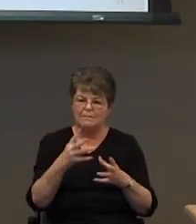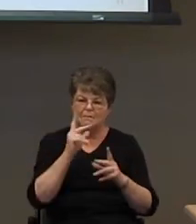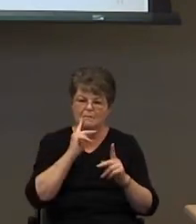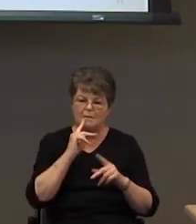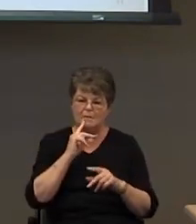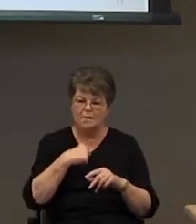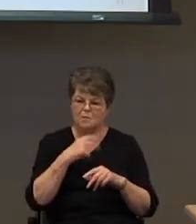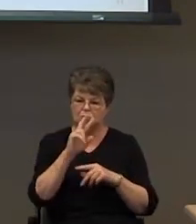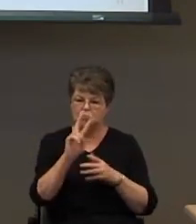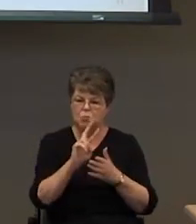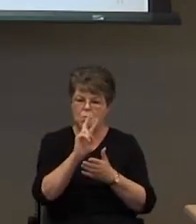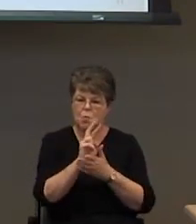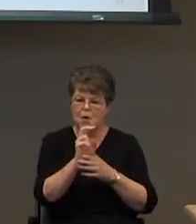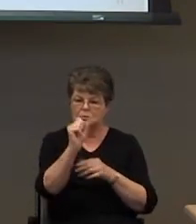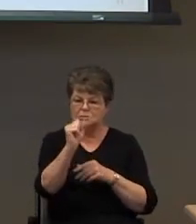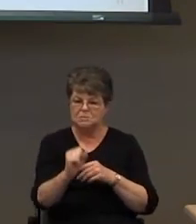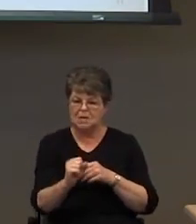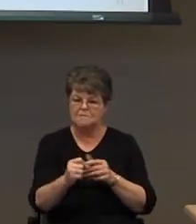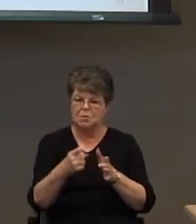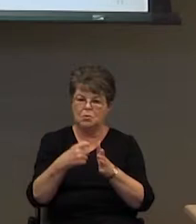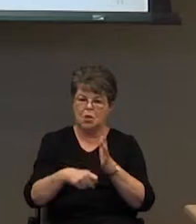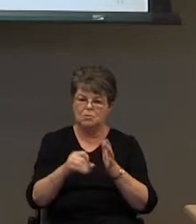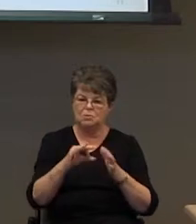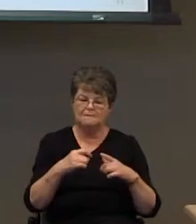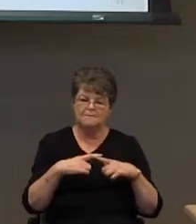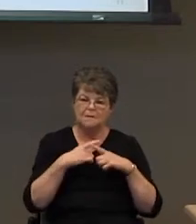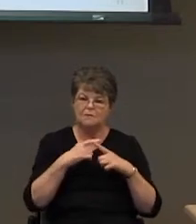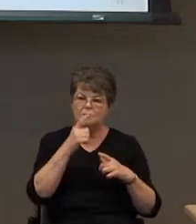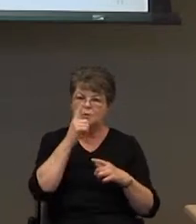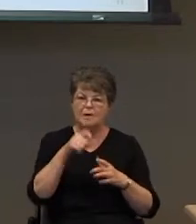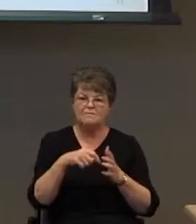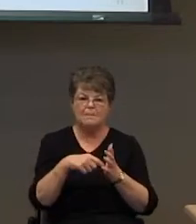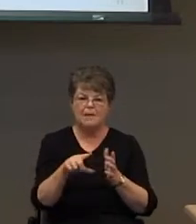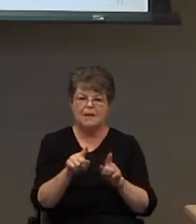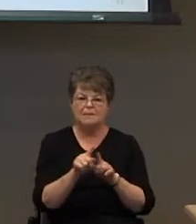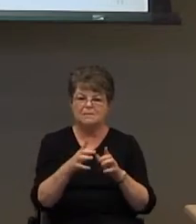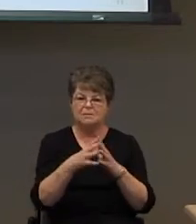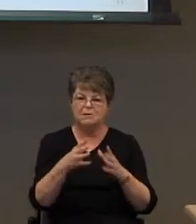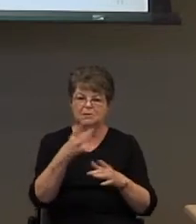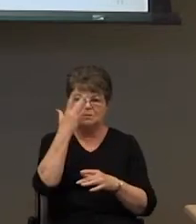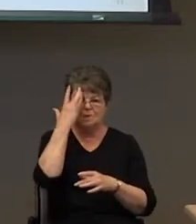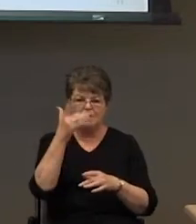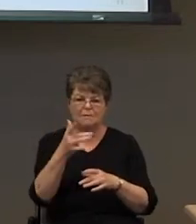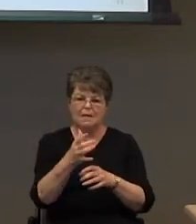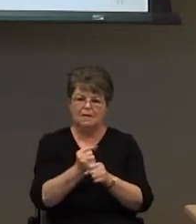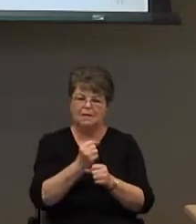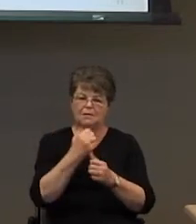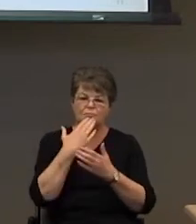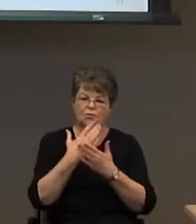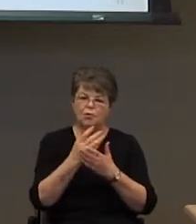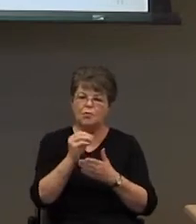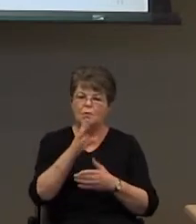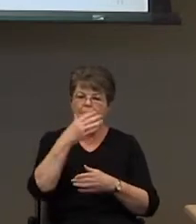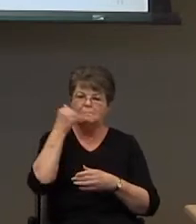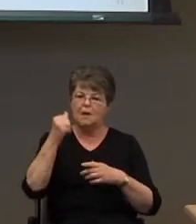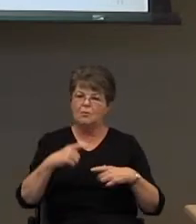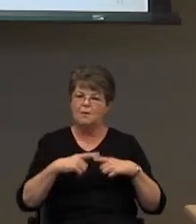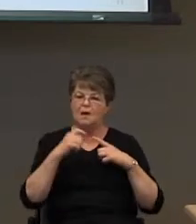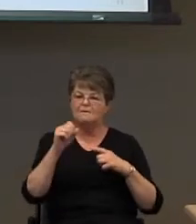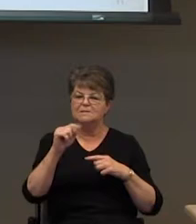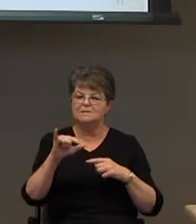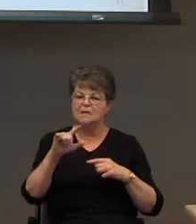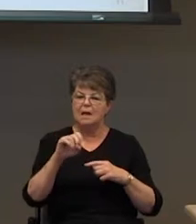We're just 2 hours south, and the cost of living, and you don't even have to pay them as much because they can get just as good, or if not a better, lifestyle for less